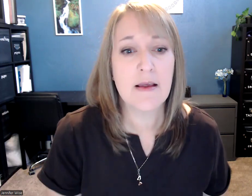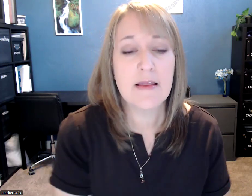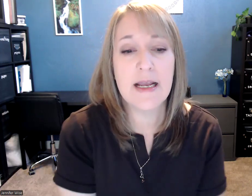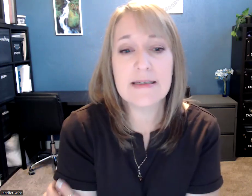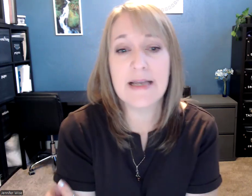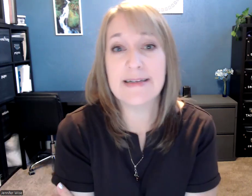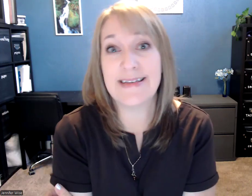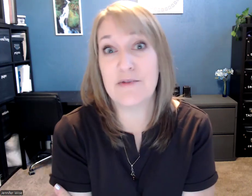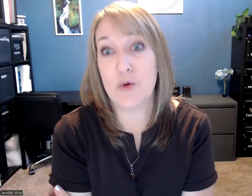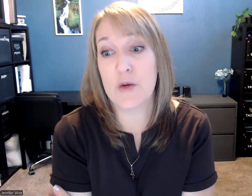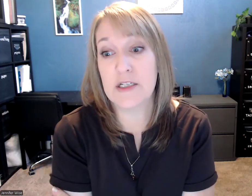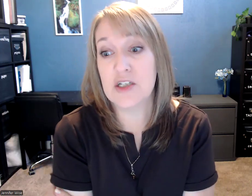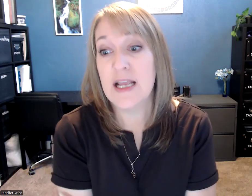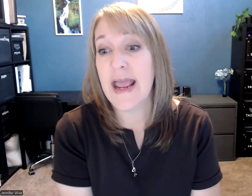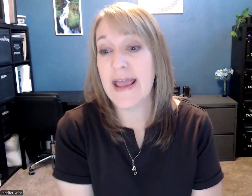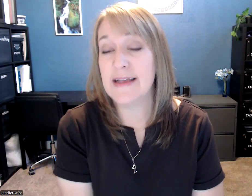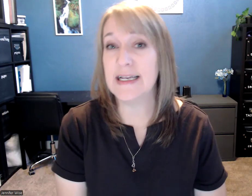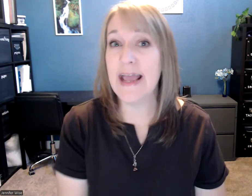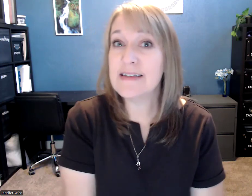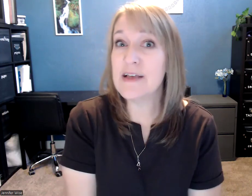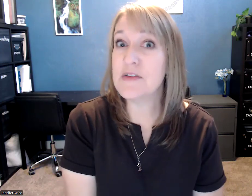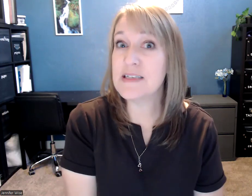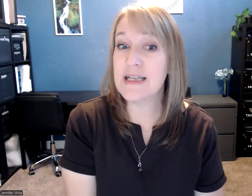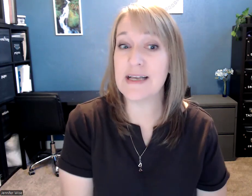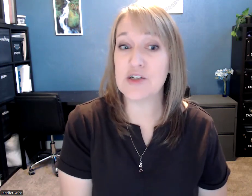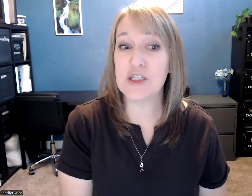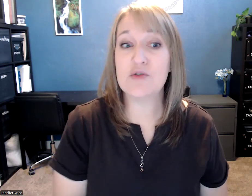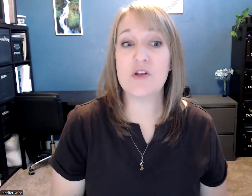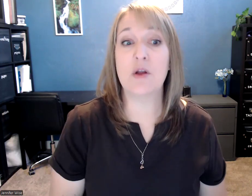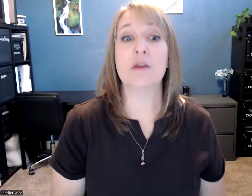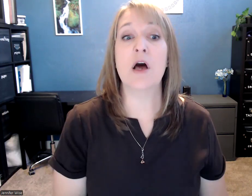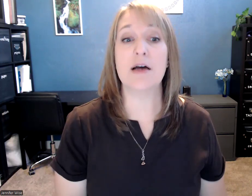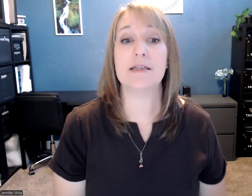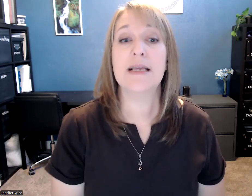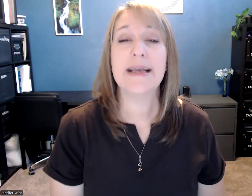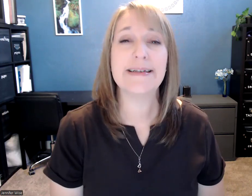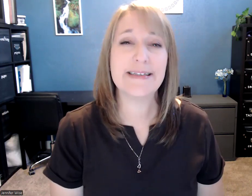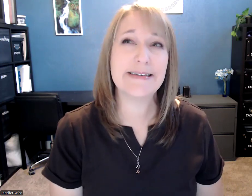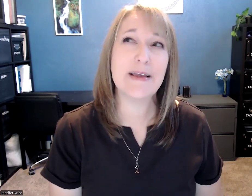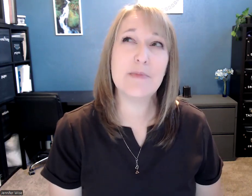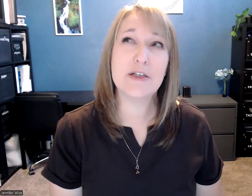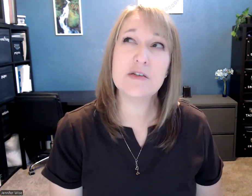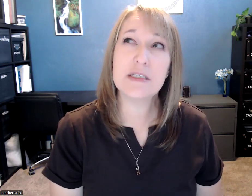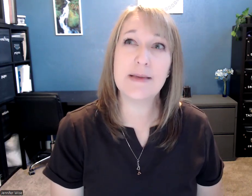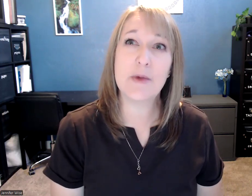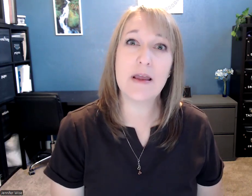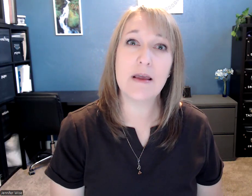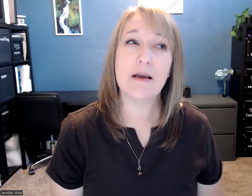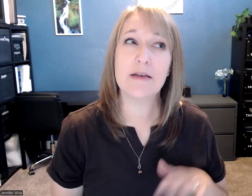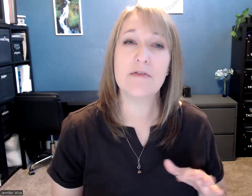The next sign is the sign for which. And in ASL, this sign is actually used a lot. It's used the same way kind of that